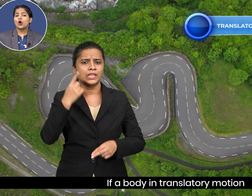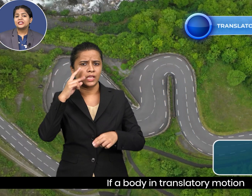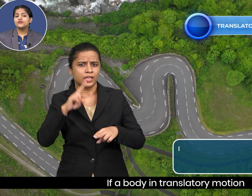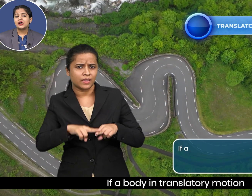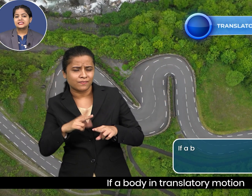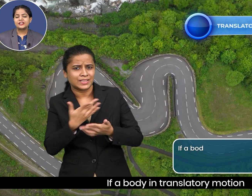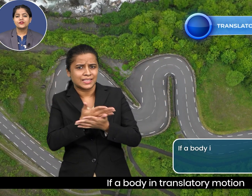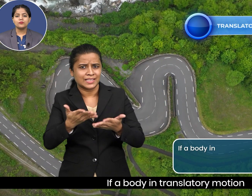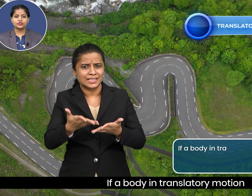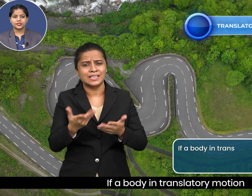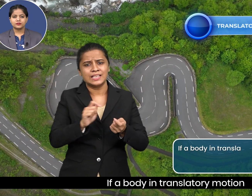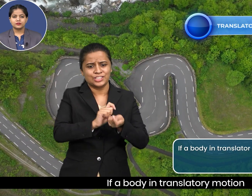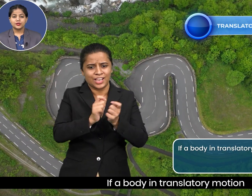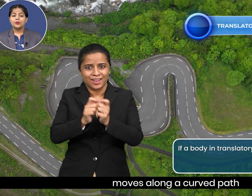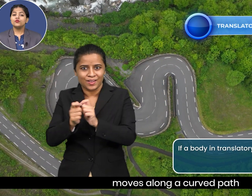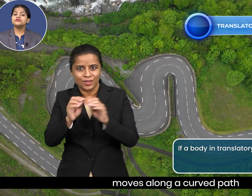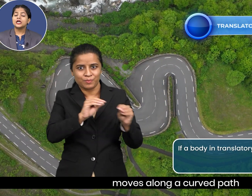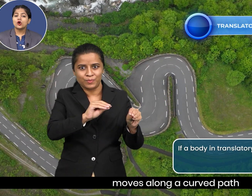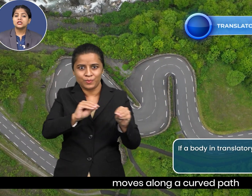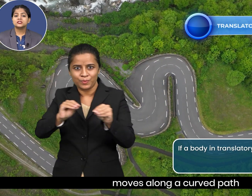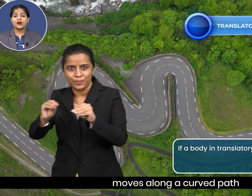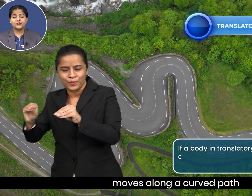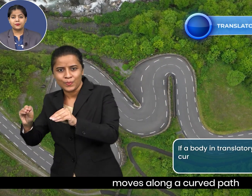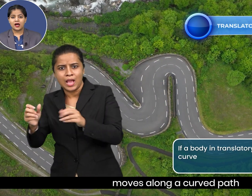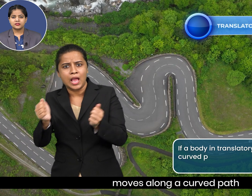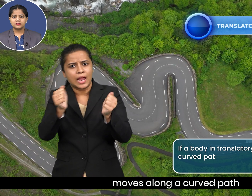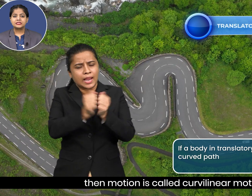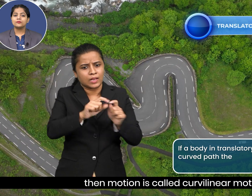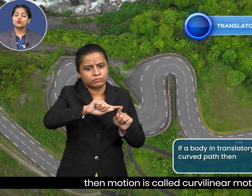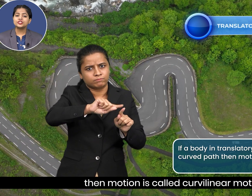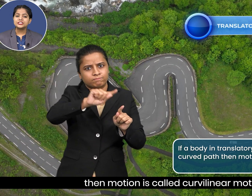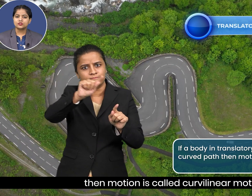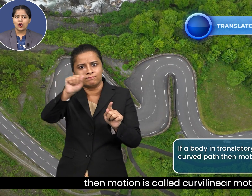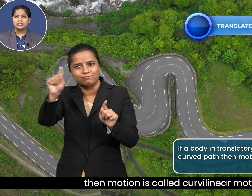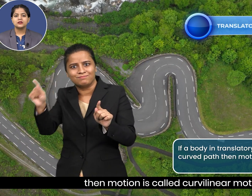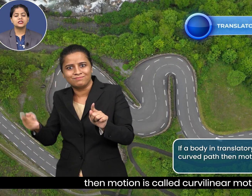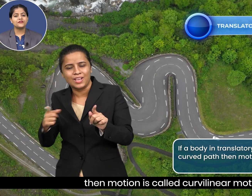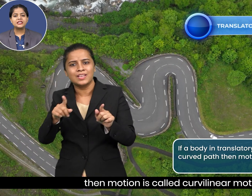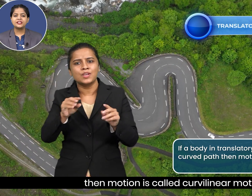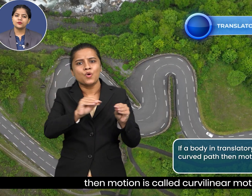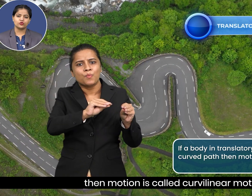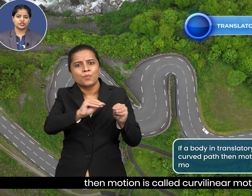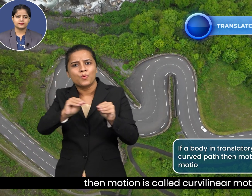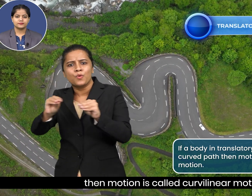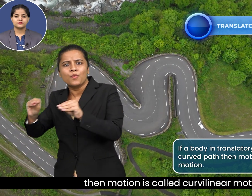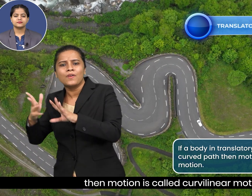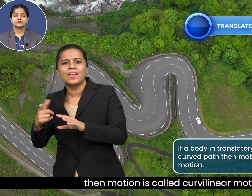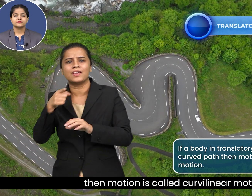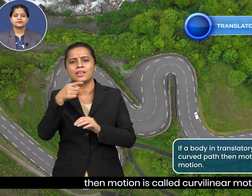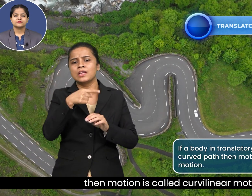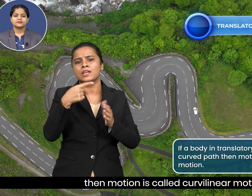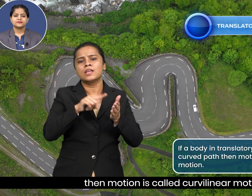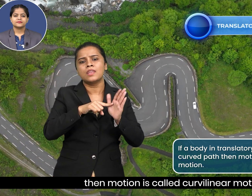If a body in translatory motion moves along a curved path, then motion is called curvilinear motion.